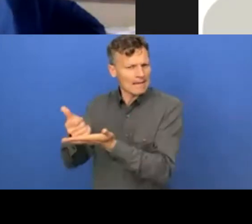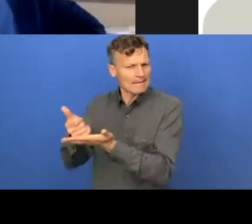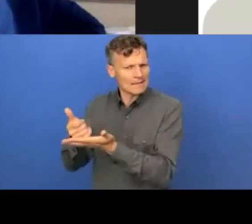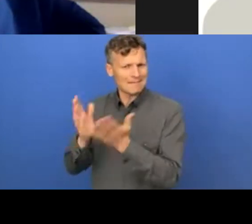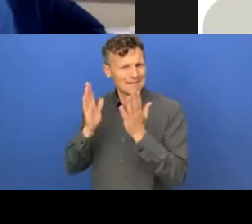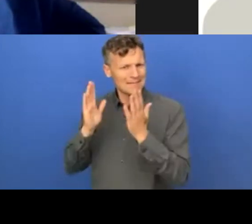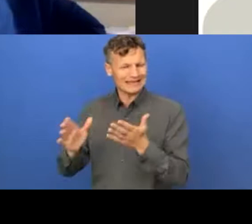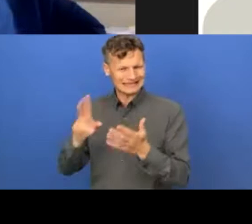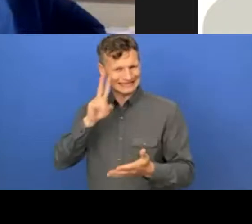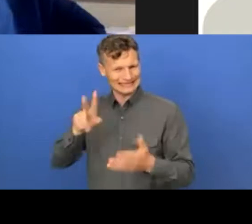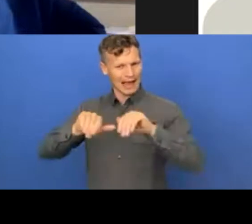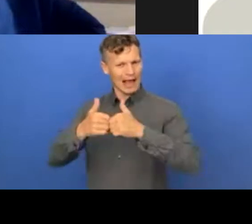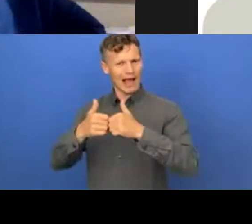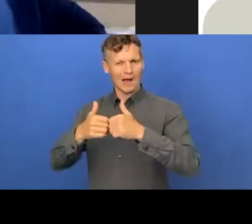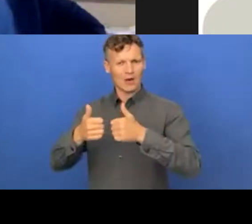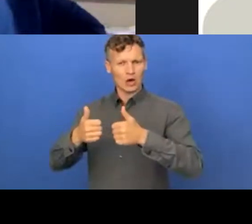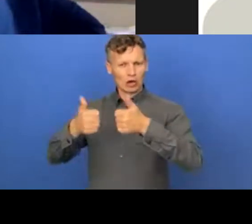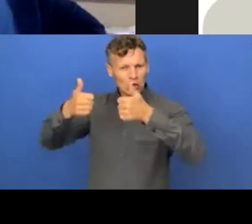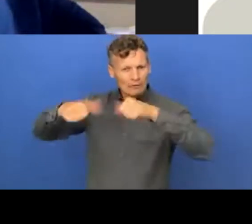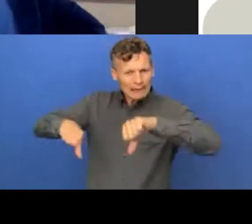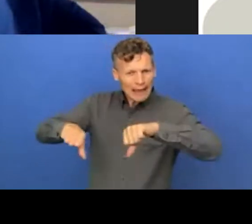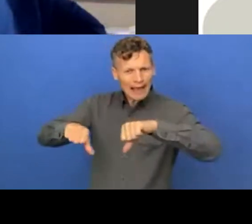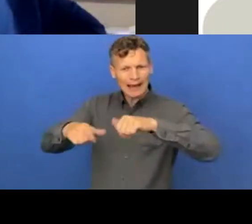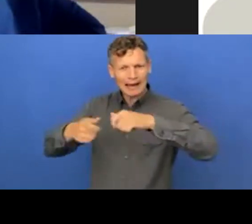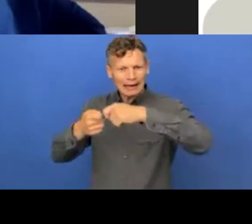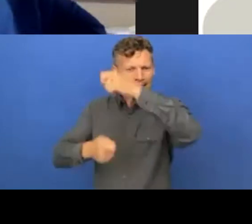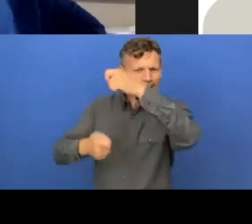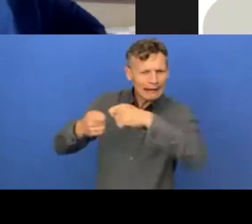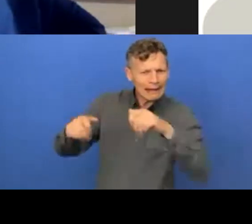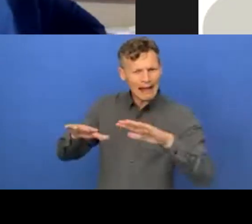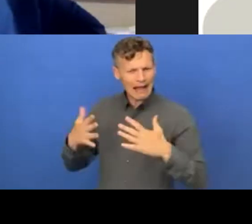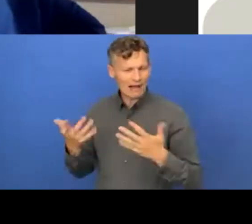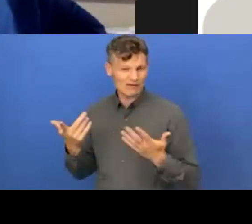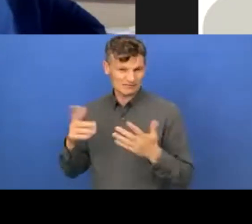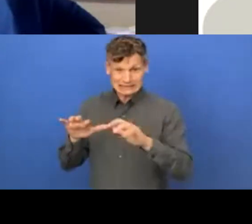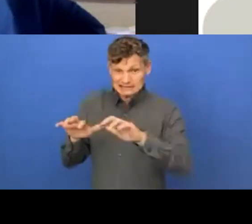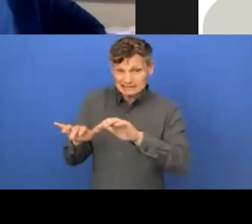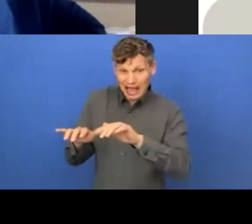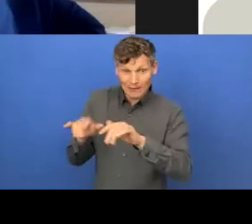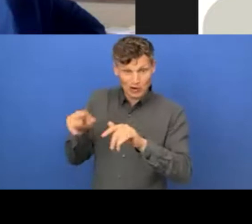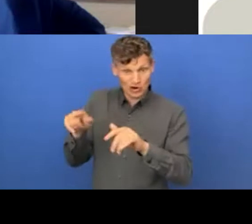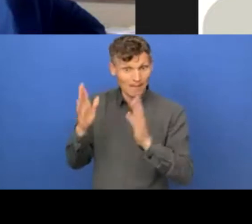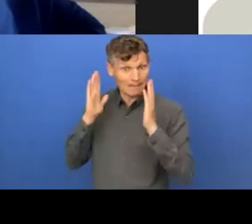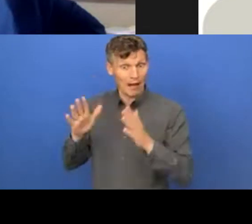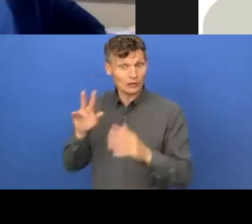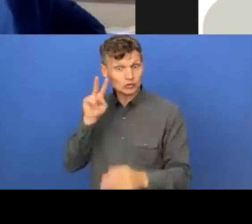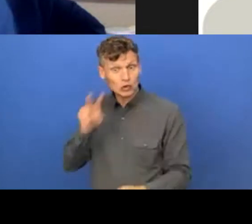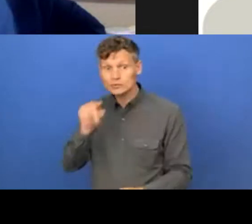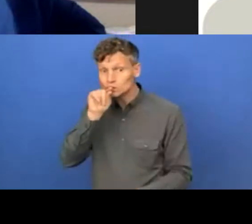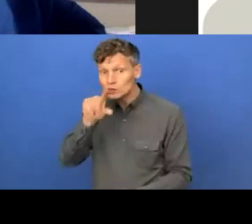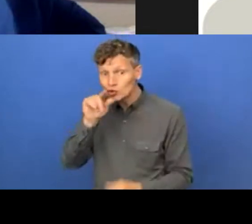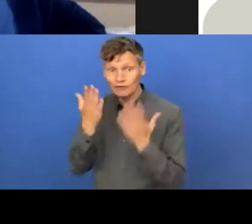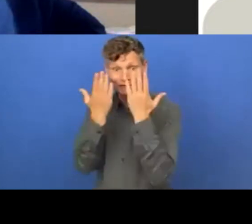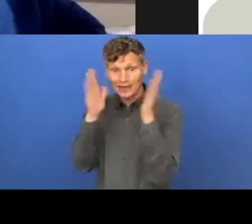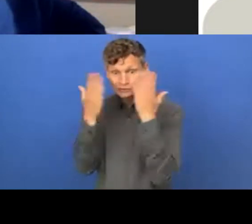do we look at only measuring instances on social media platforms, or do we need to